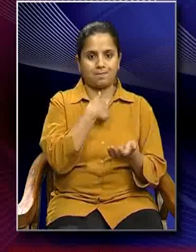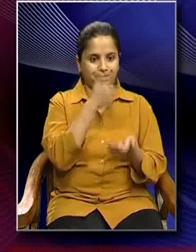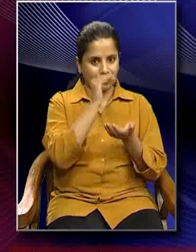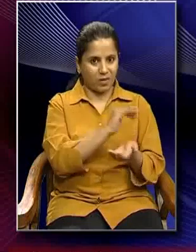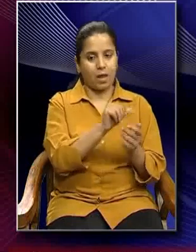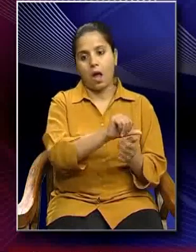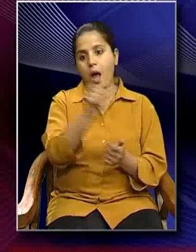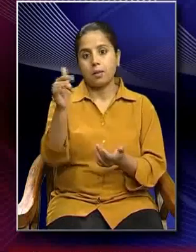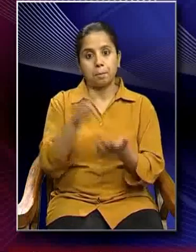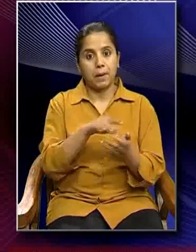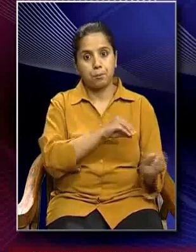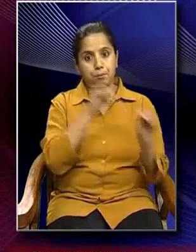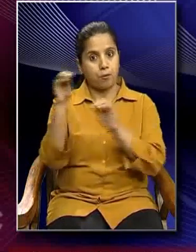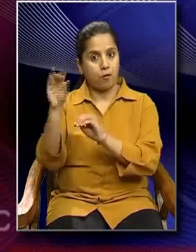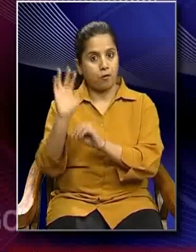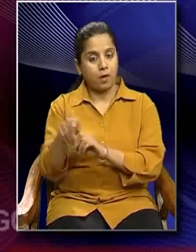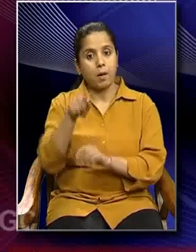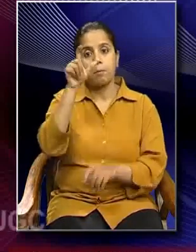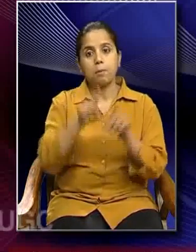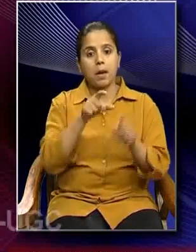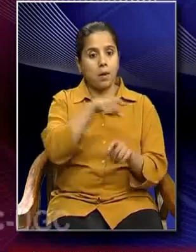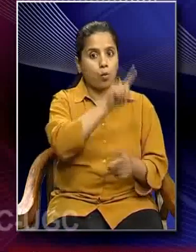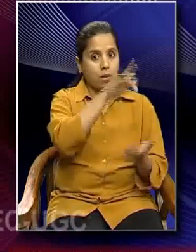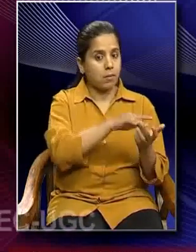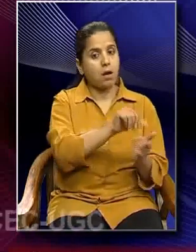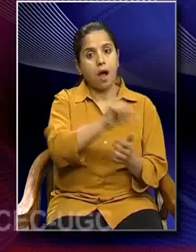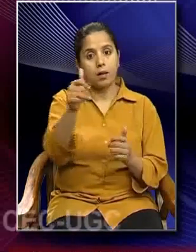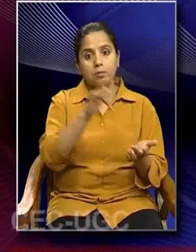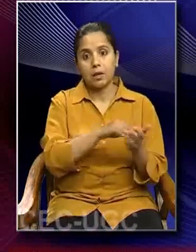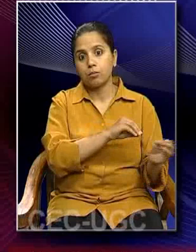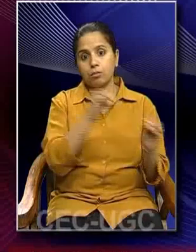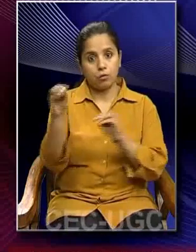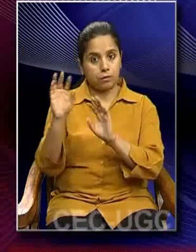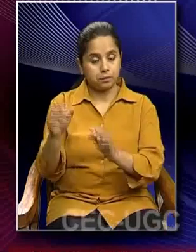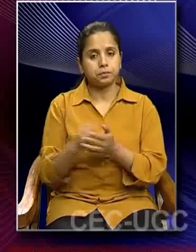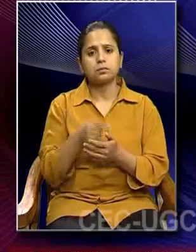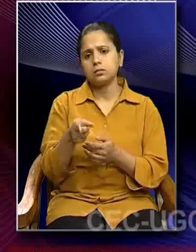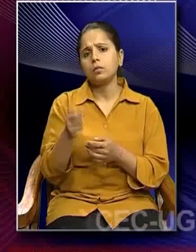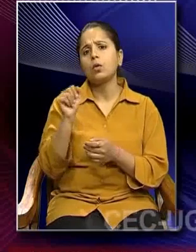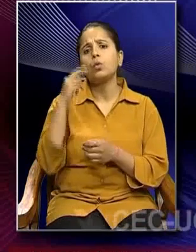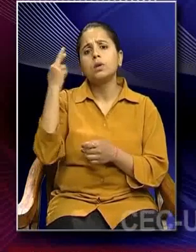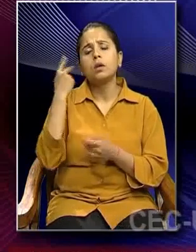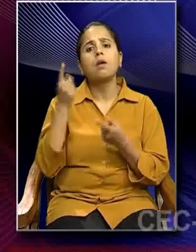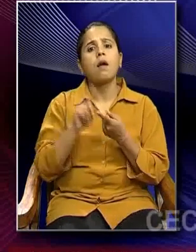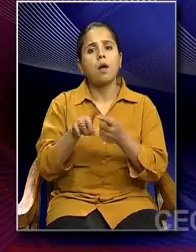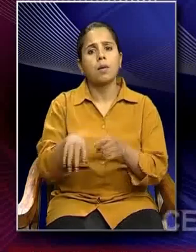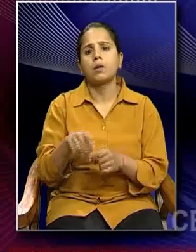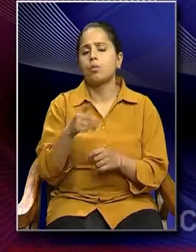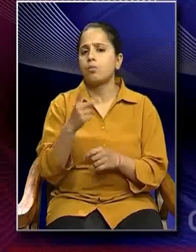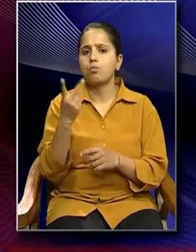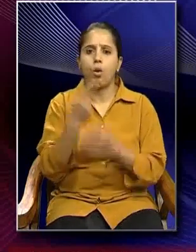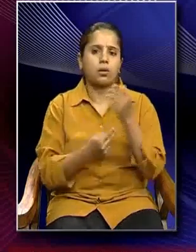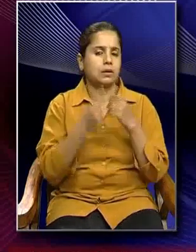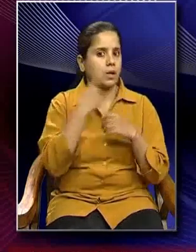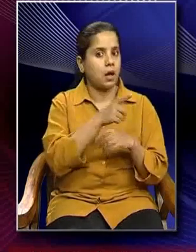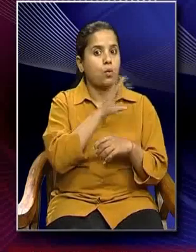of destination, or population is moving from one place to other place, the consequences are felt both at origin and